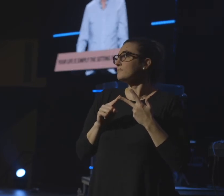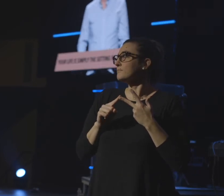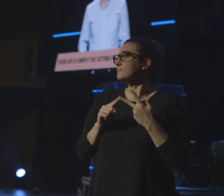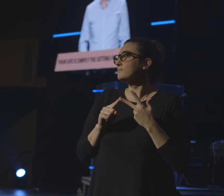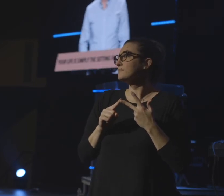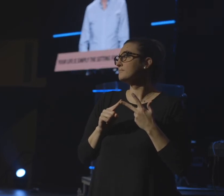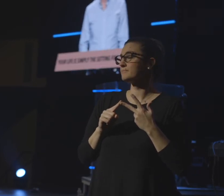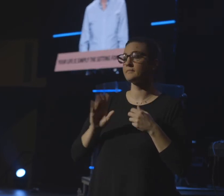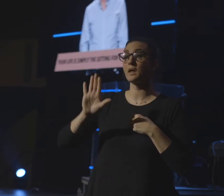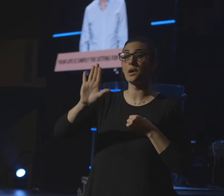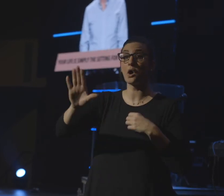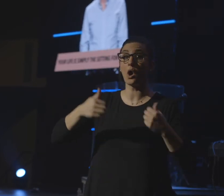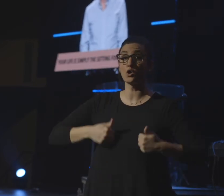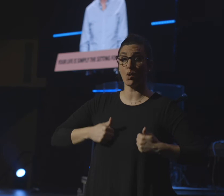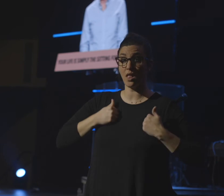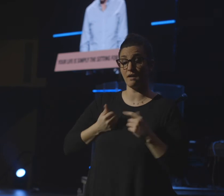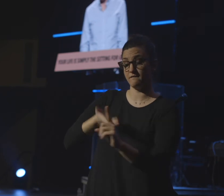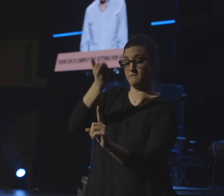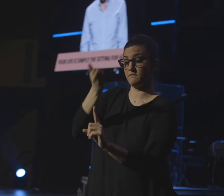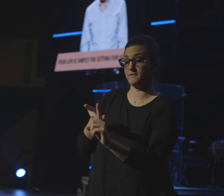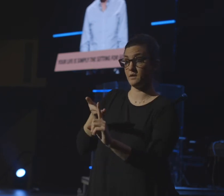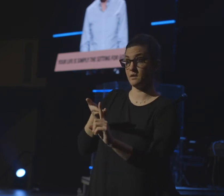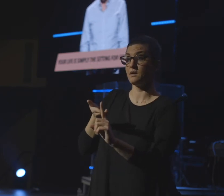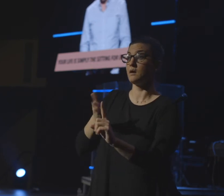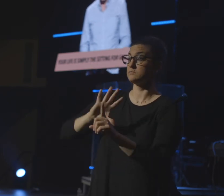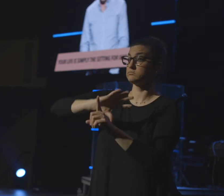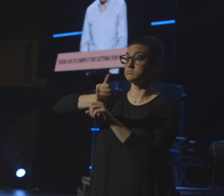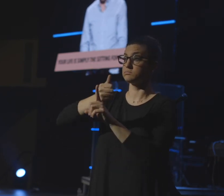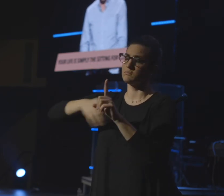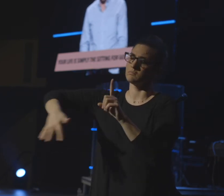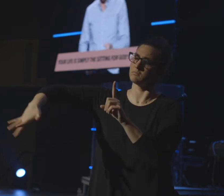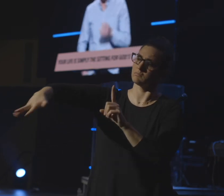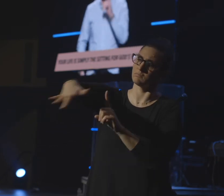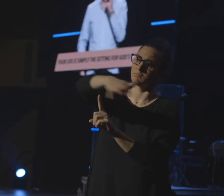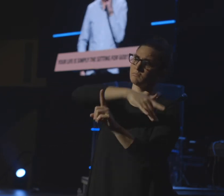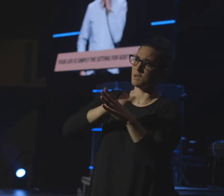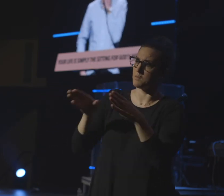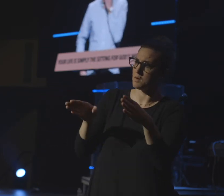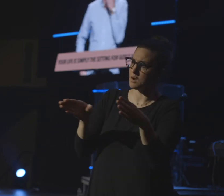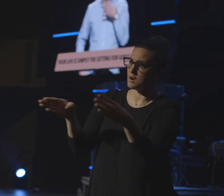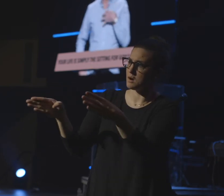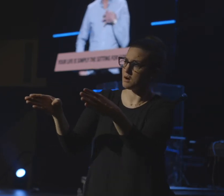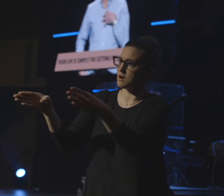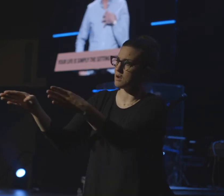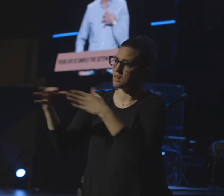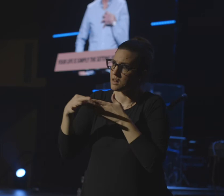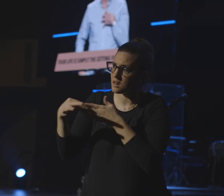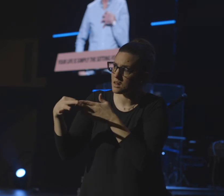is simply the setting for God's word. Now, what do I mean by that? Your life, my